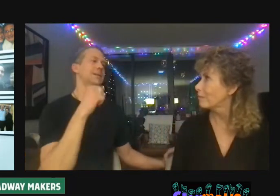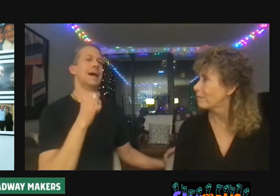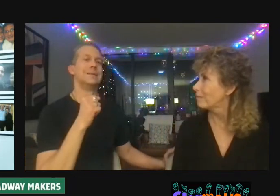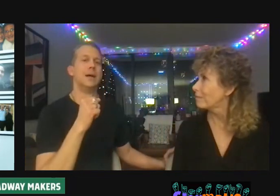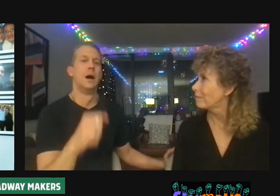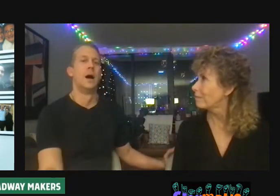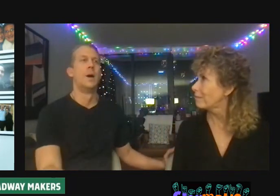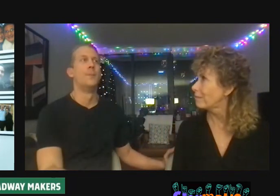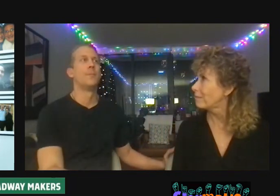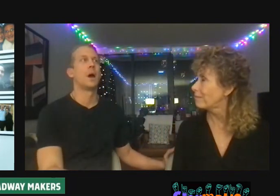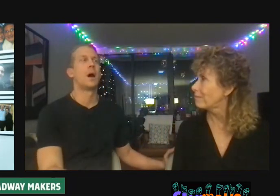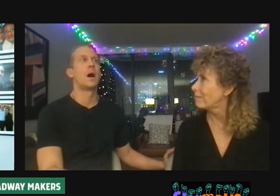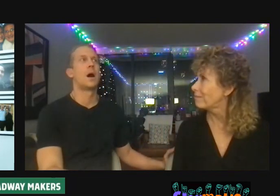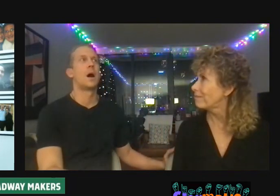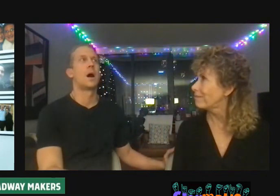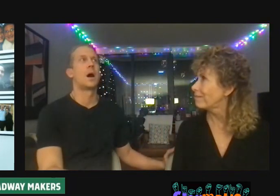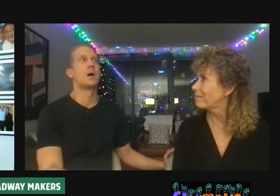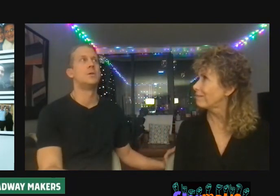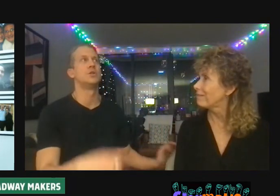Yeah,